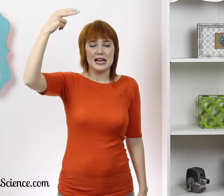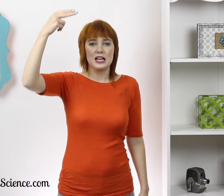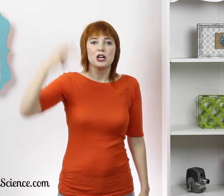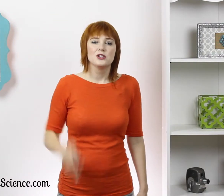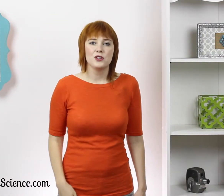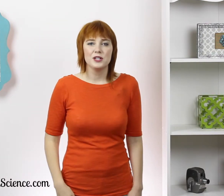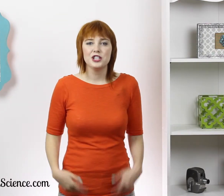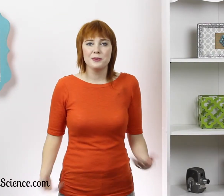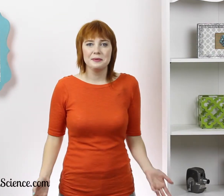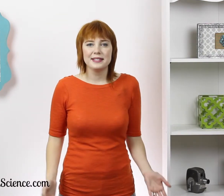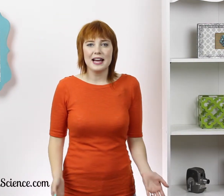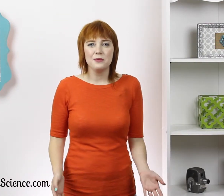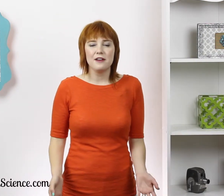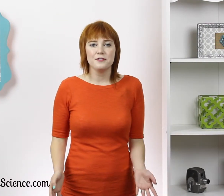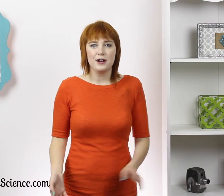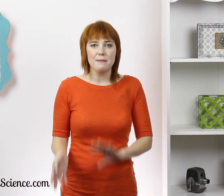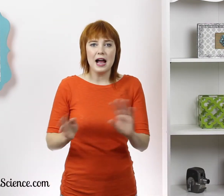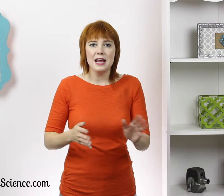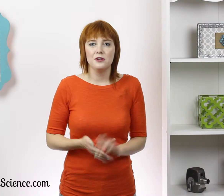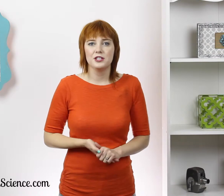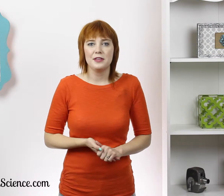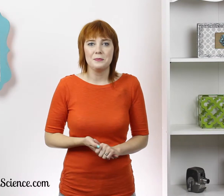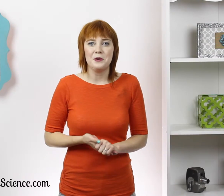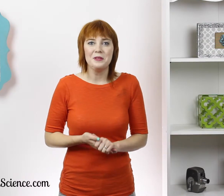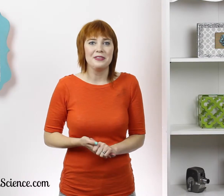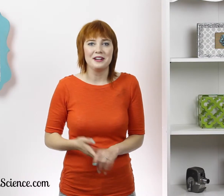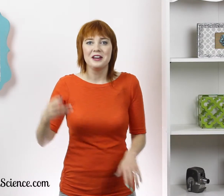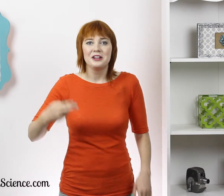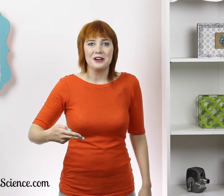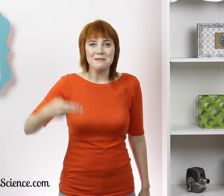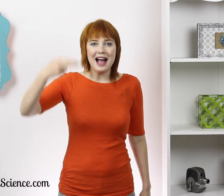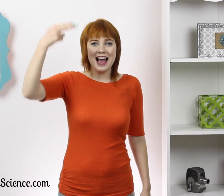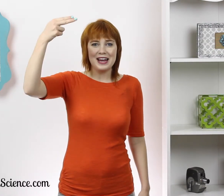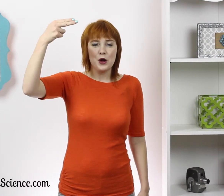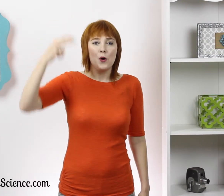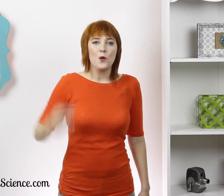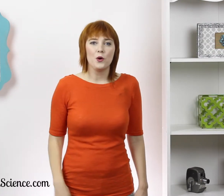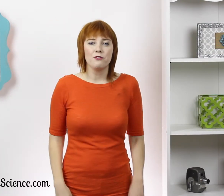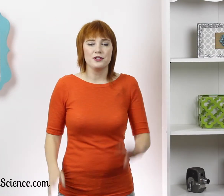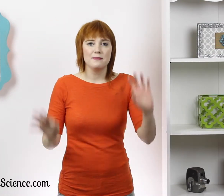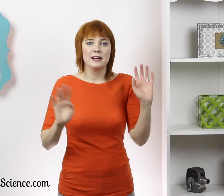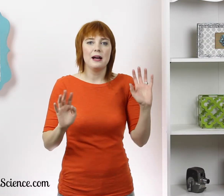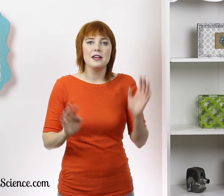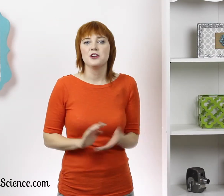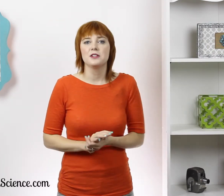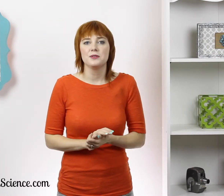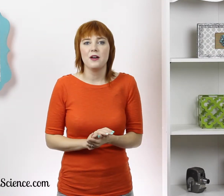high. So to teach your baby the sign, whenever they're up high, you can just let them know that you're up high. Or if there's something up high, you can also tell